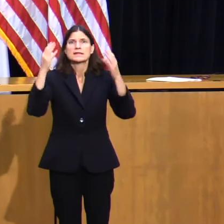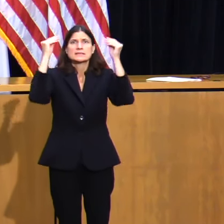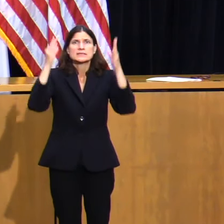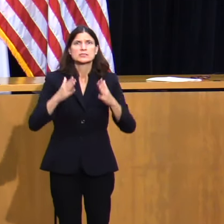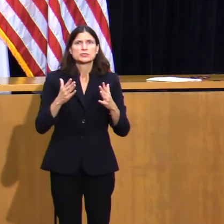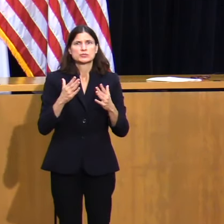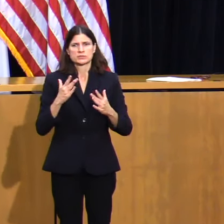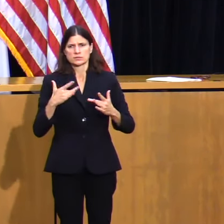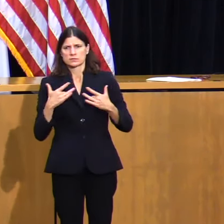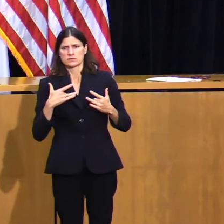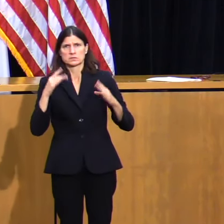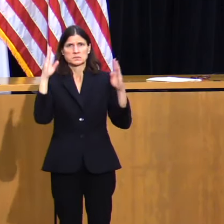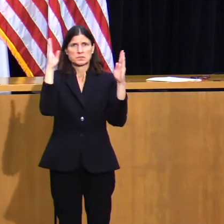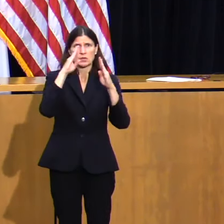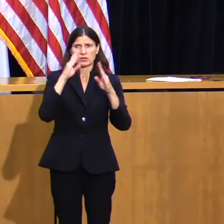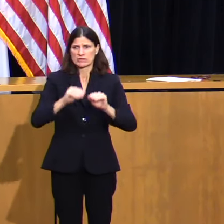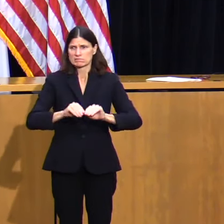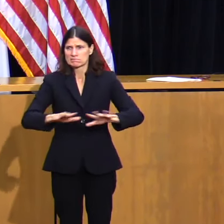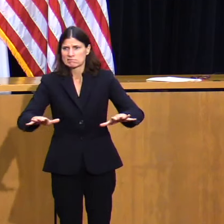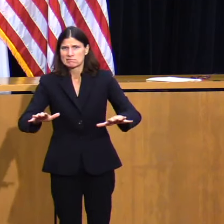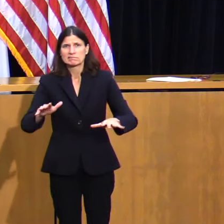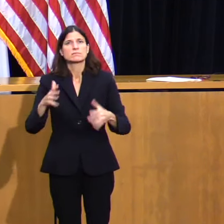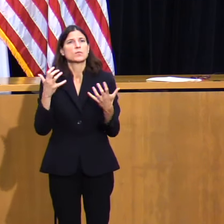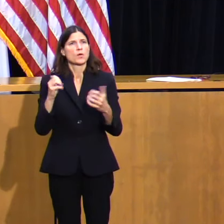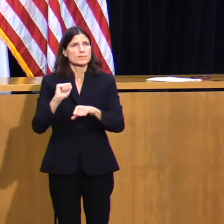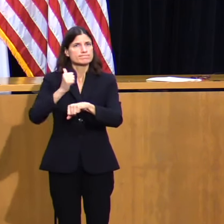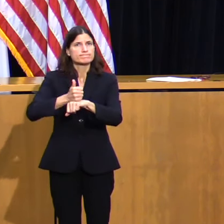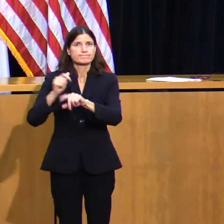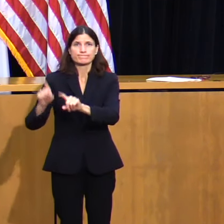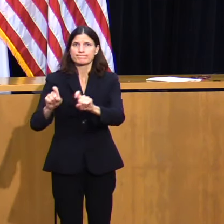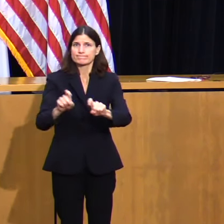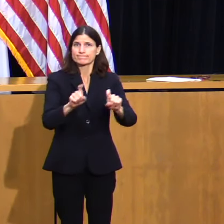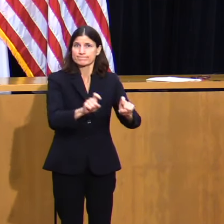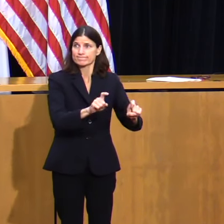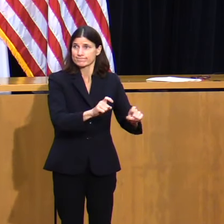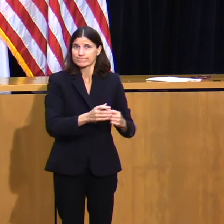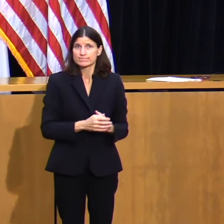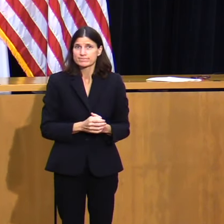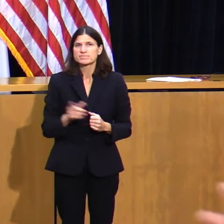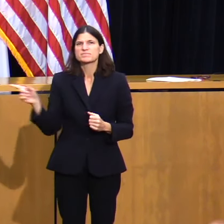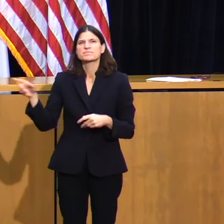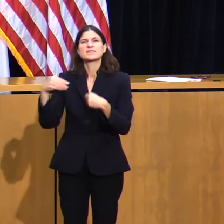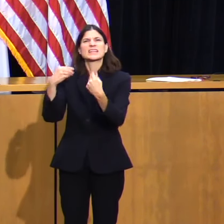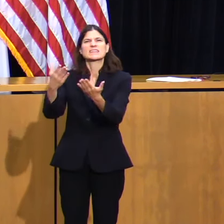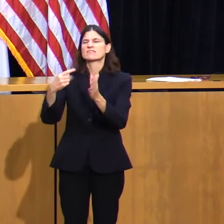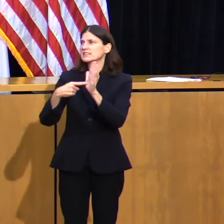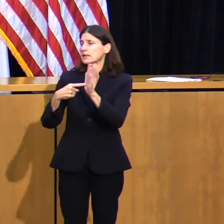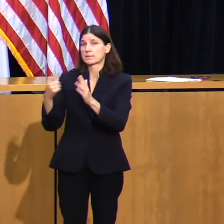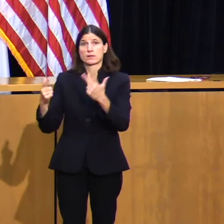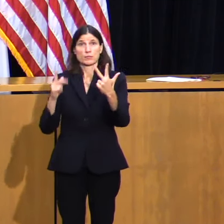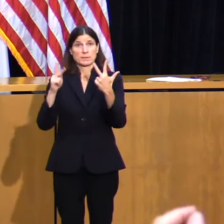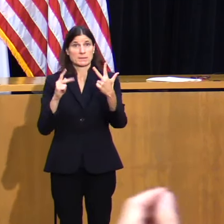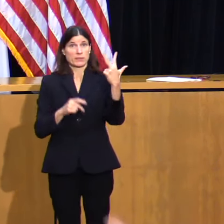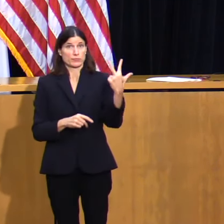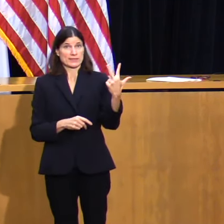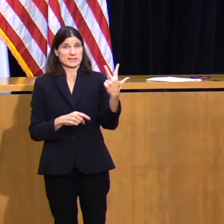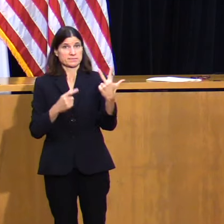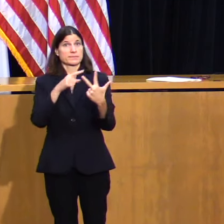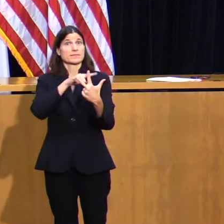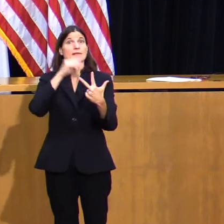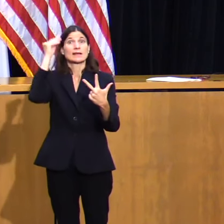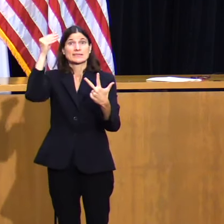just going to, let me just say like two teachers, are a teacher and a student in a classroom, both within a 14-day